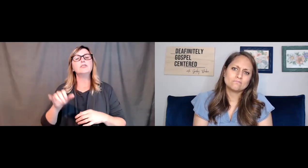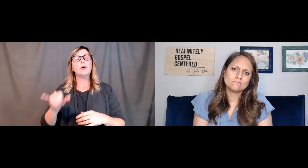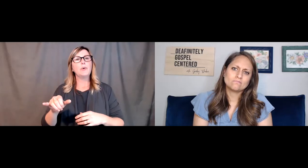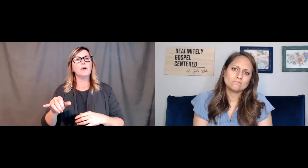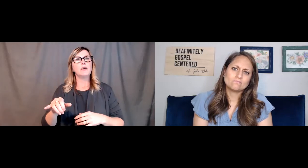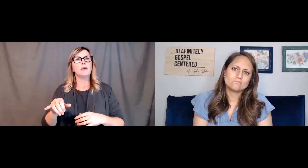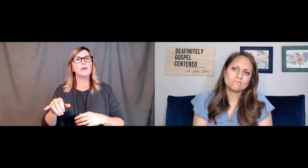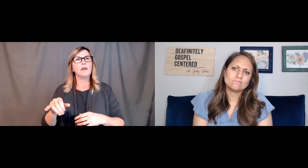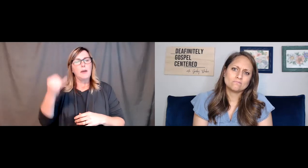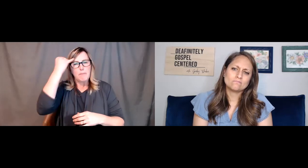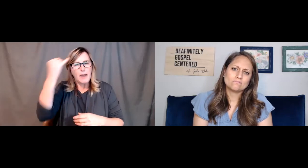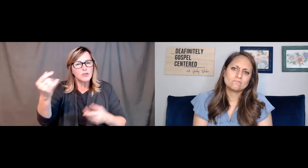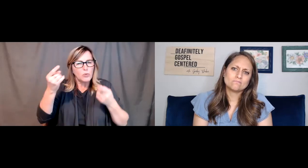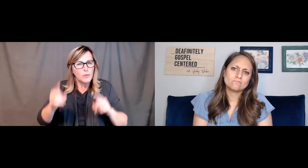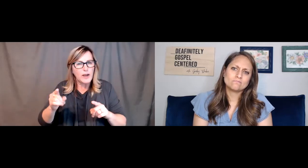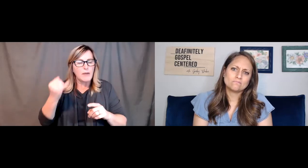enough,